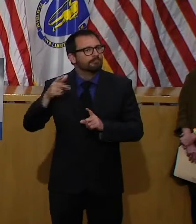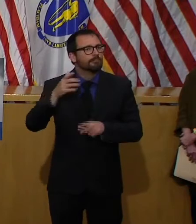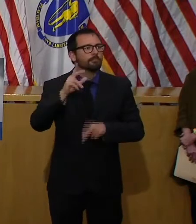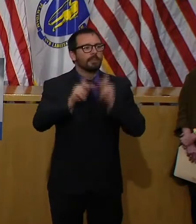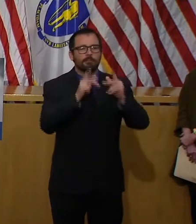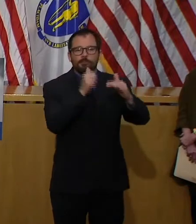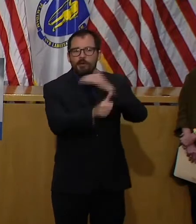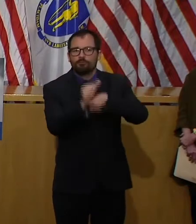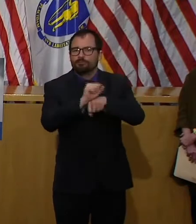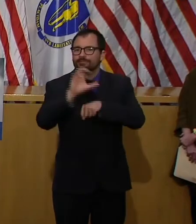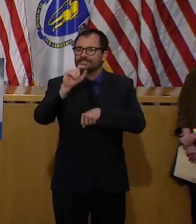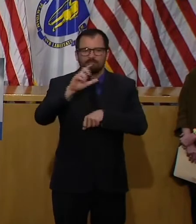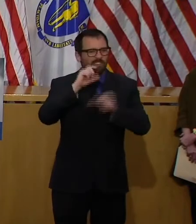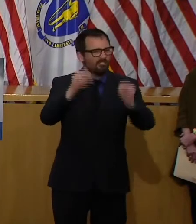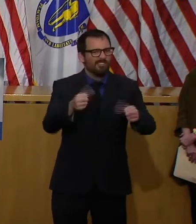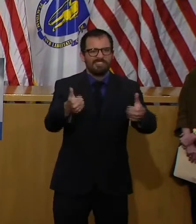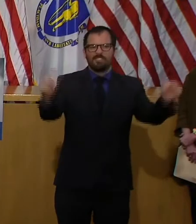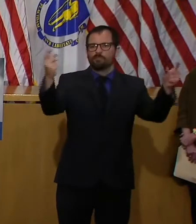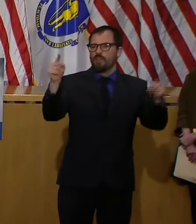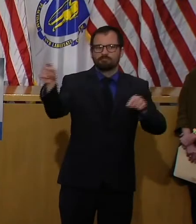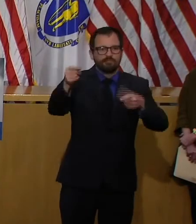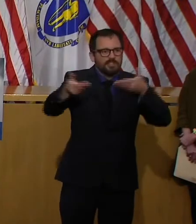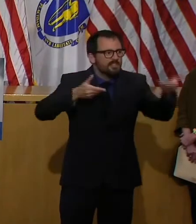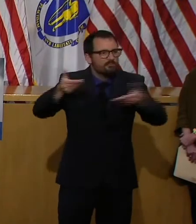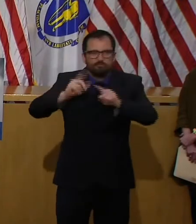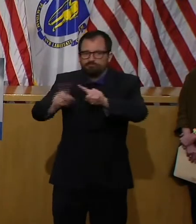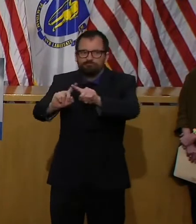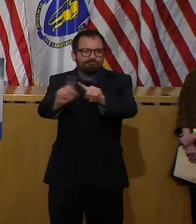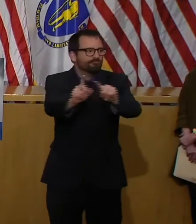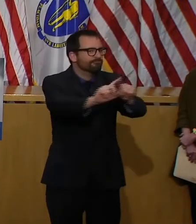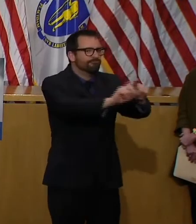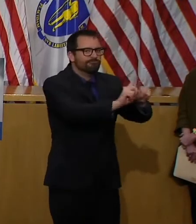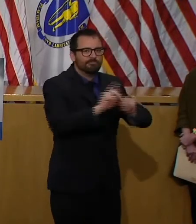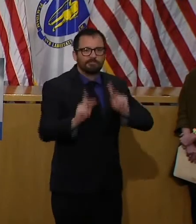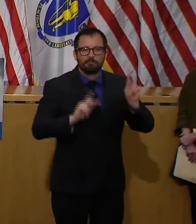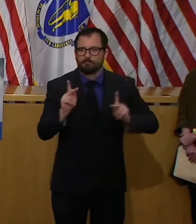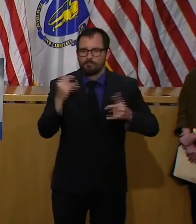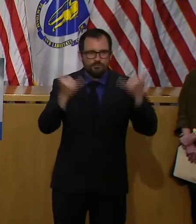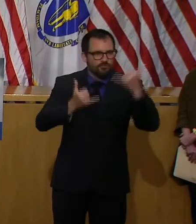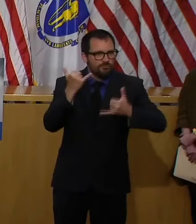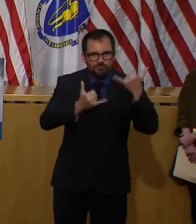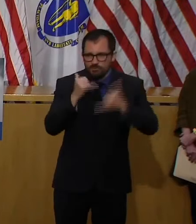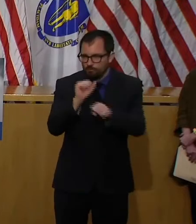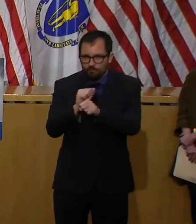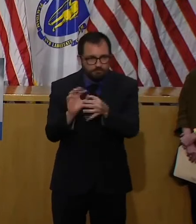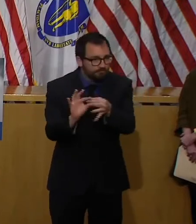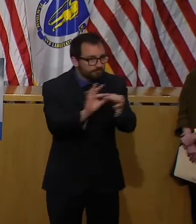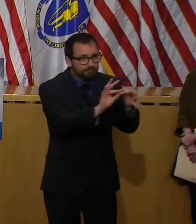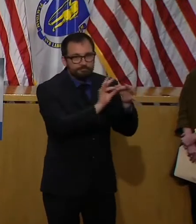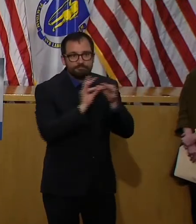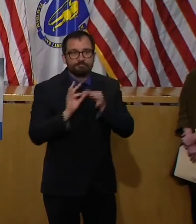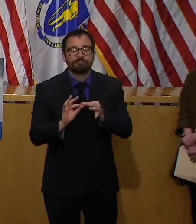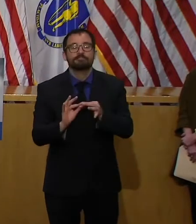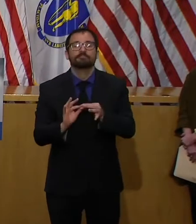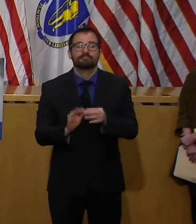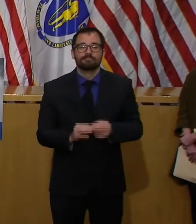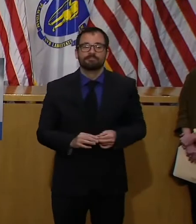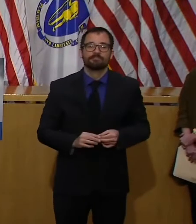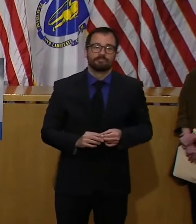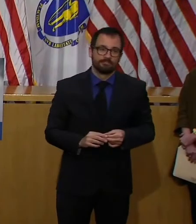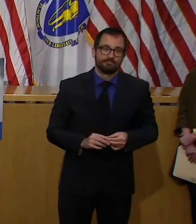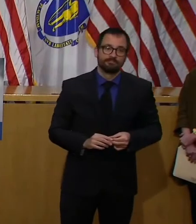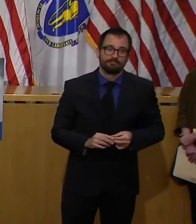are interested in keeping you well. And to that end, they're also interested in maintaining your privacy and security. So all the information that you share with us